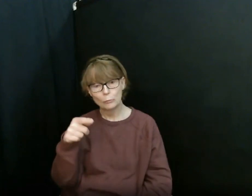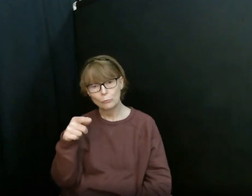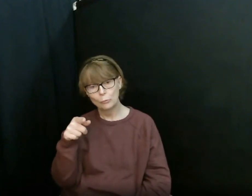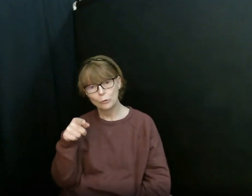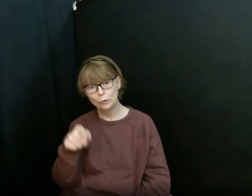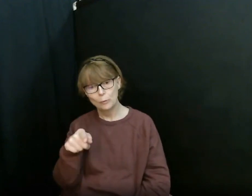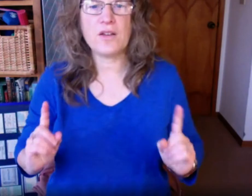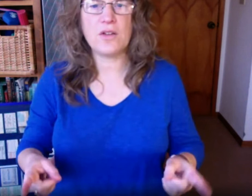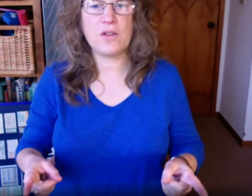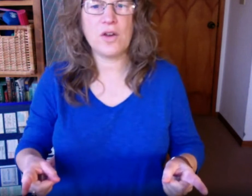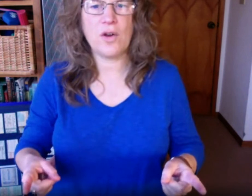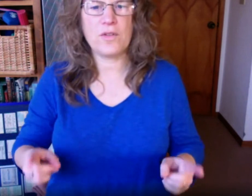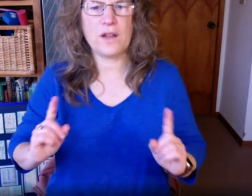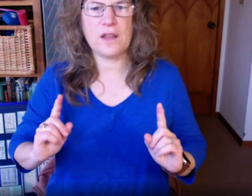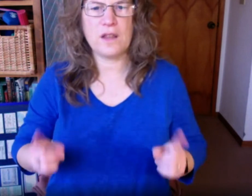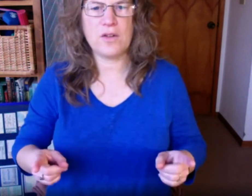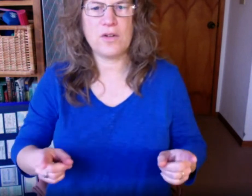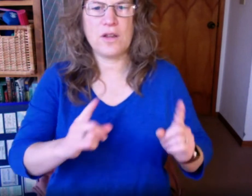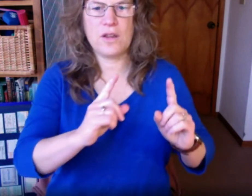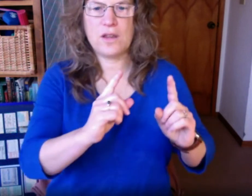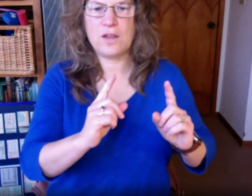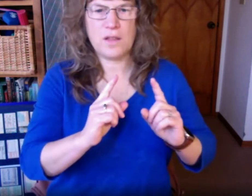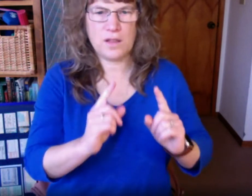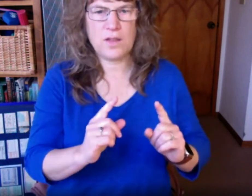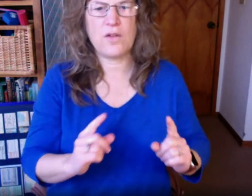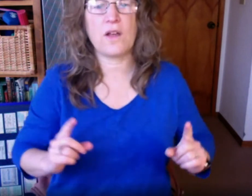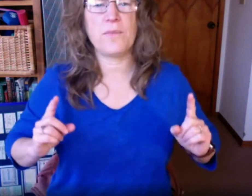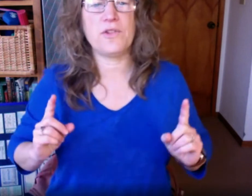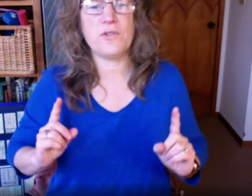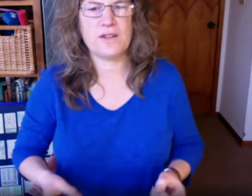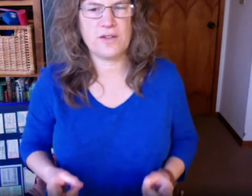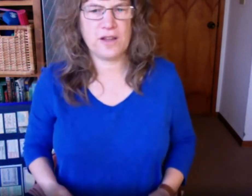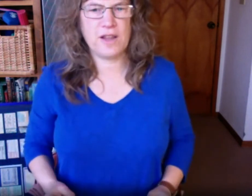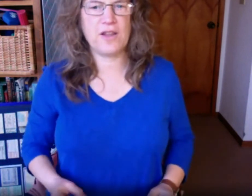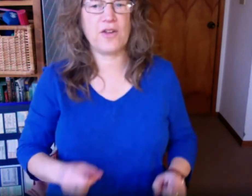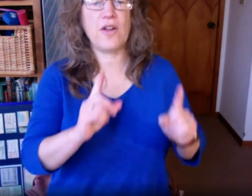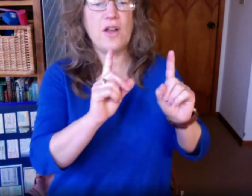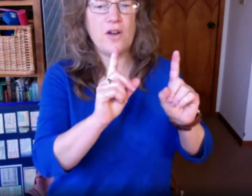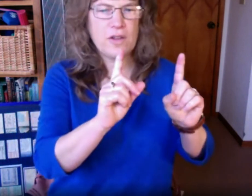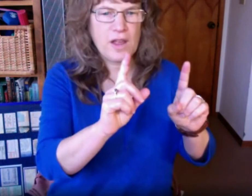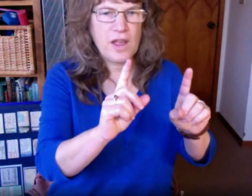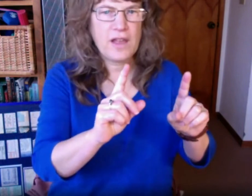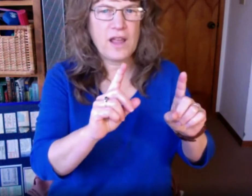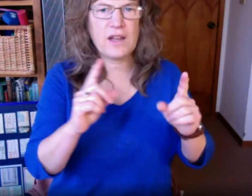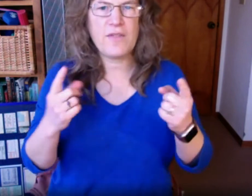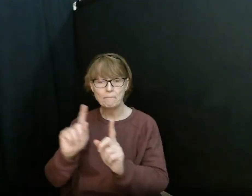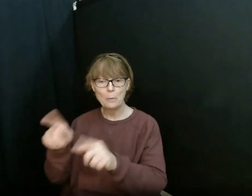So it's not go is not here. I've been doing it down here. Okay. Oh, yeah. And I've been doing it